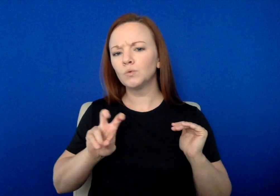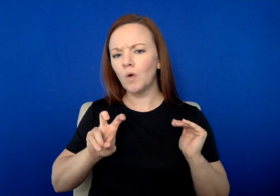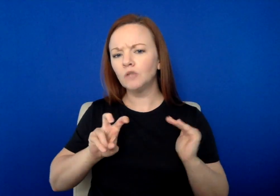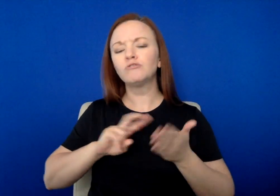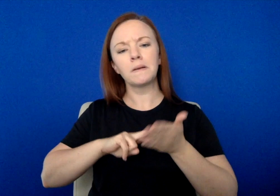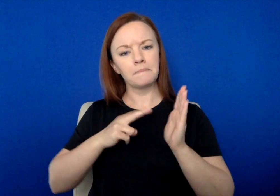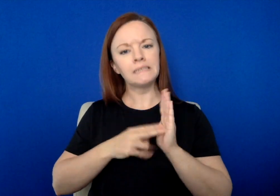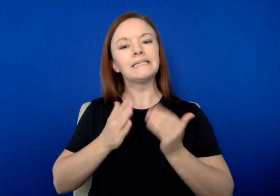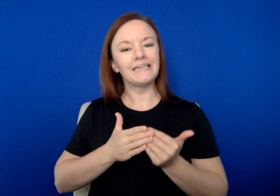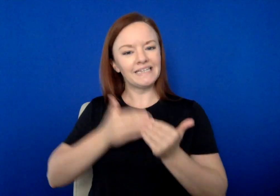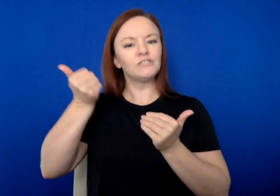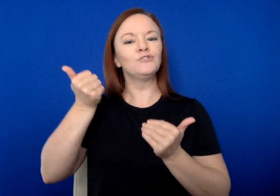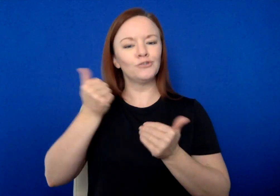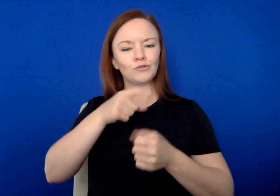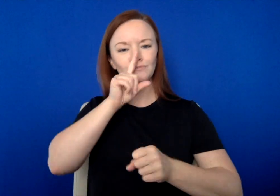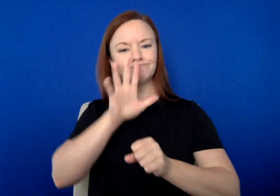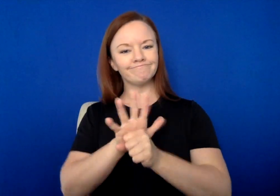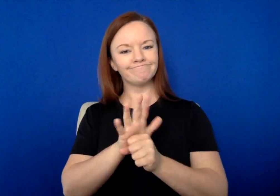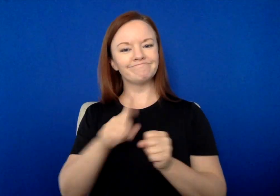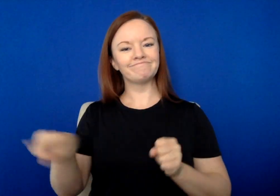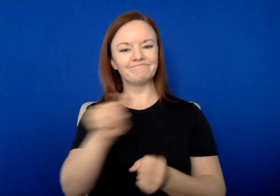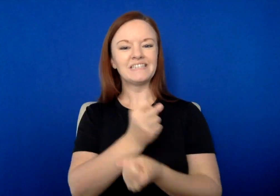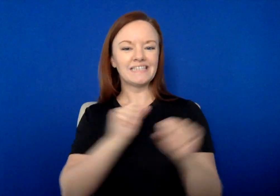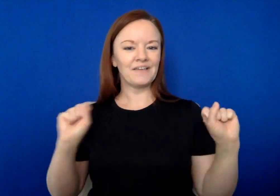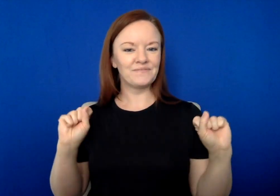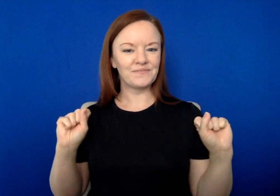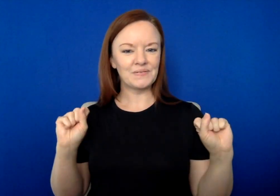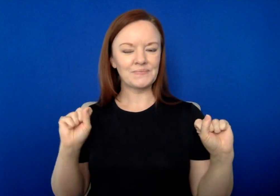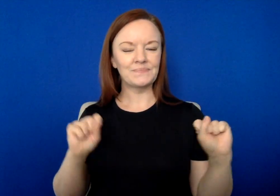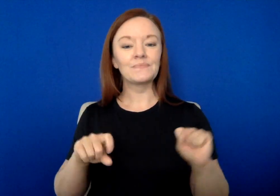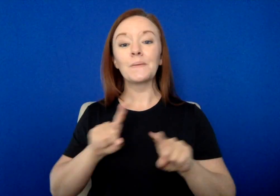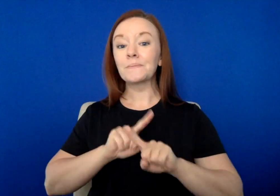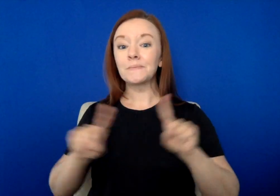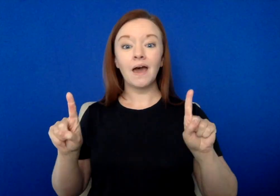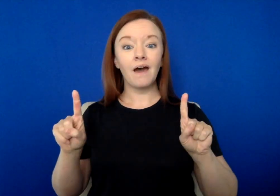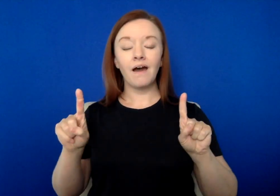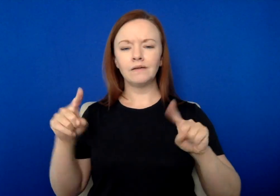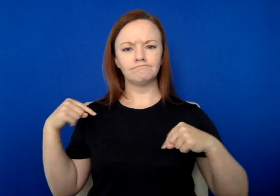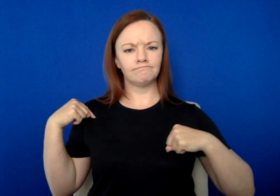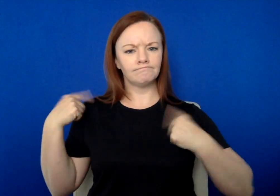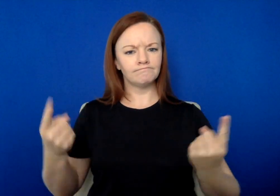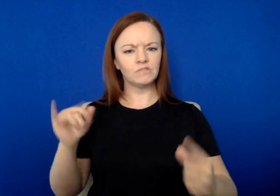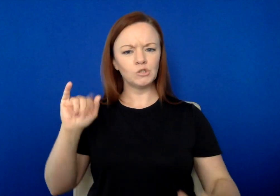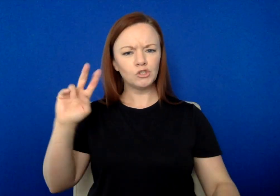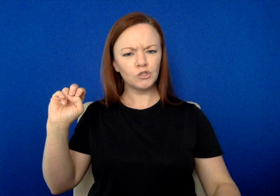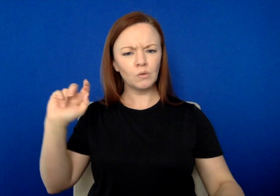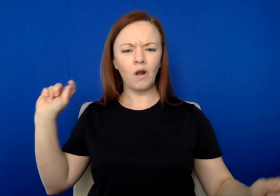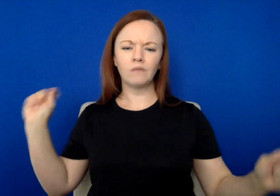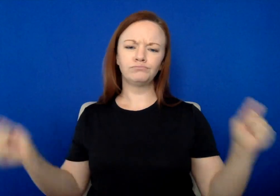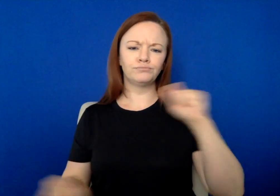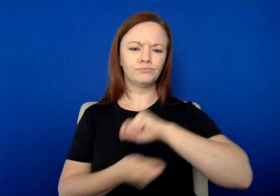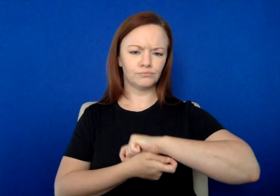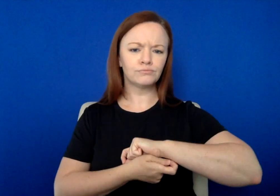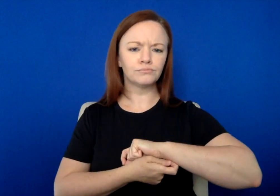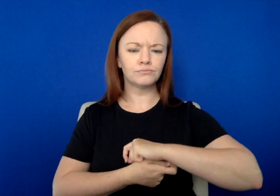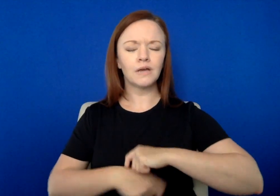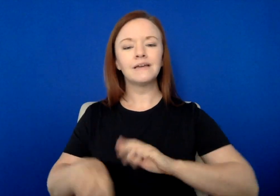each year, made it easier to ensure kids would be safe. But so much has changed since June. The state